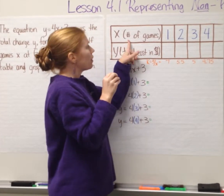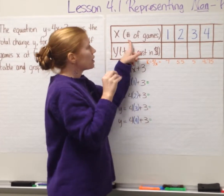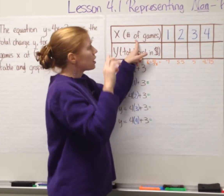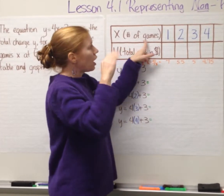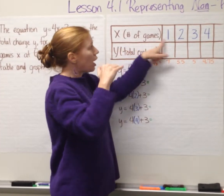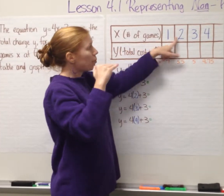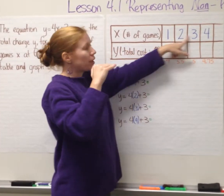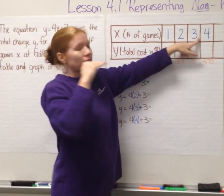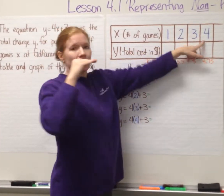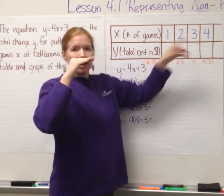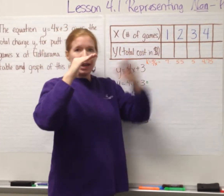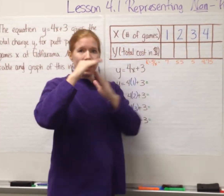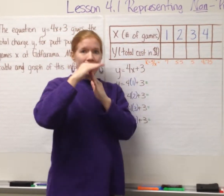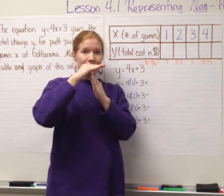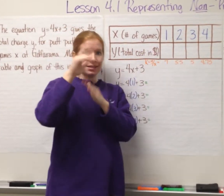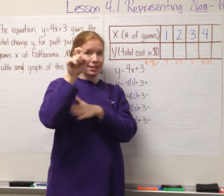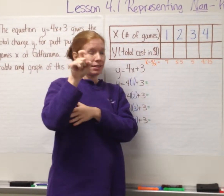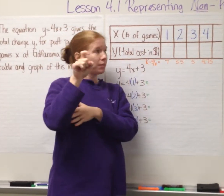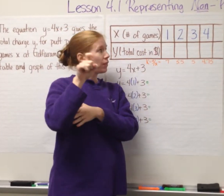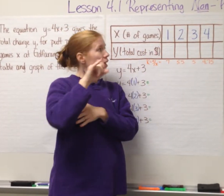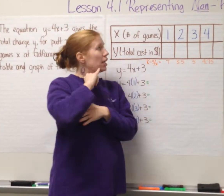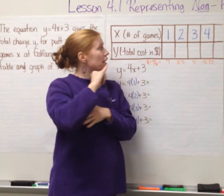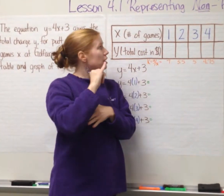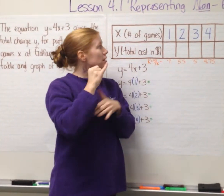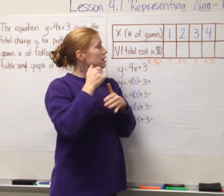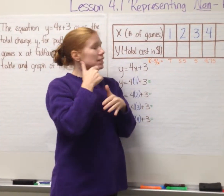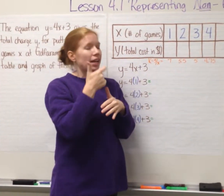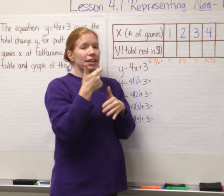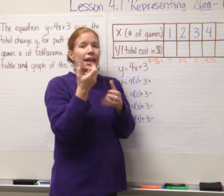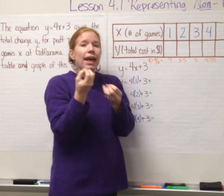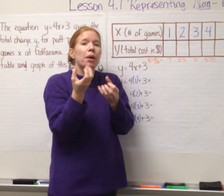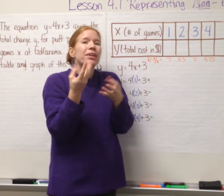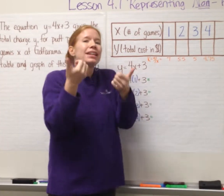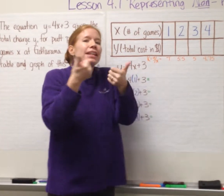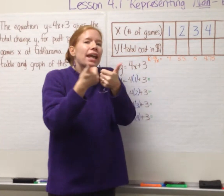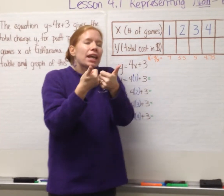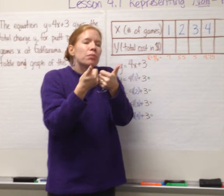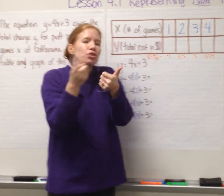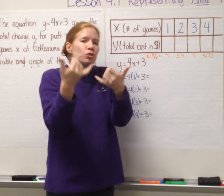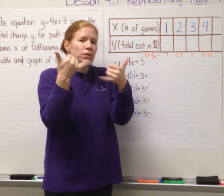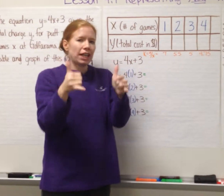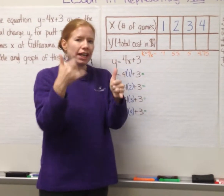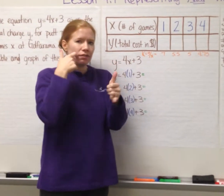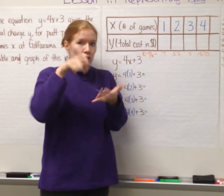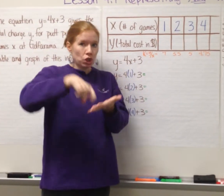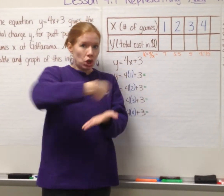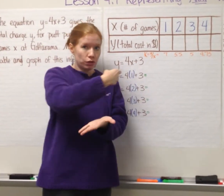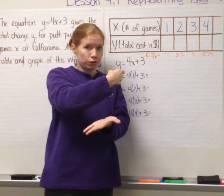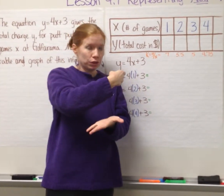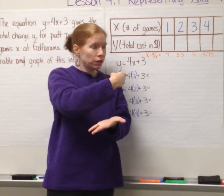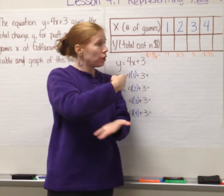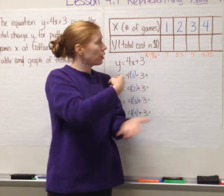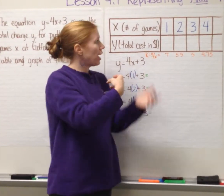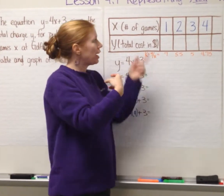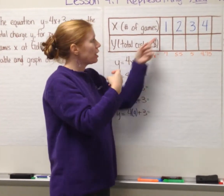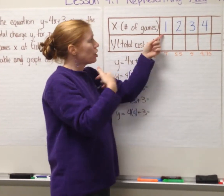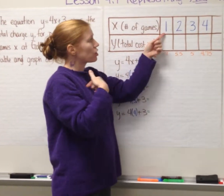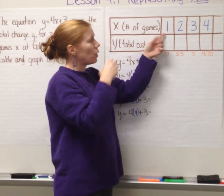the top X is telling how many games you played for golf. Okay, so I